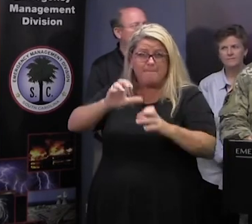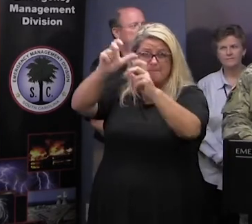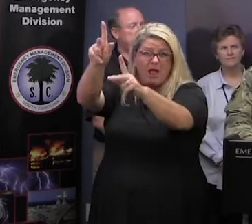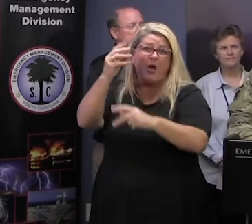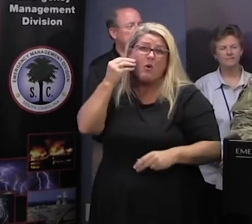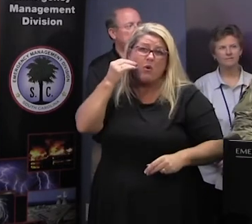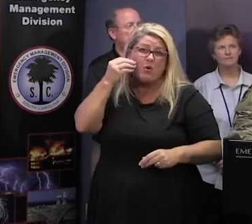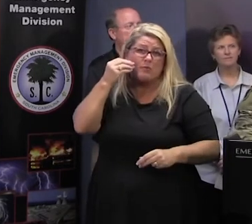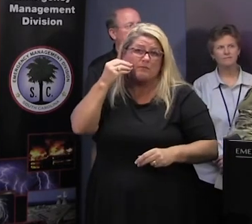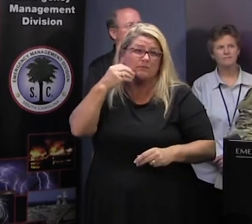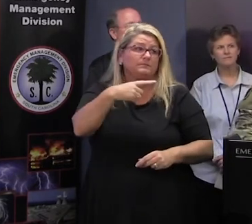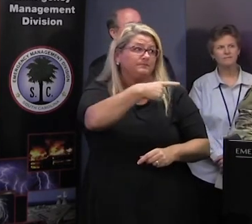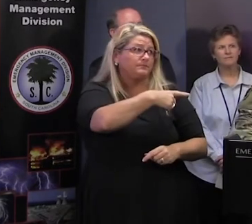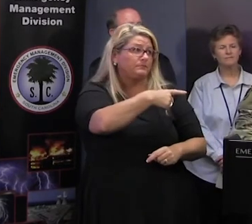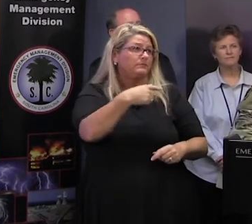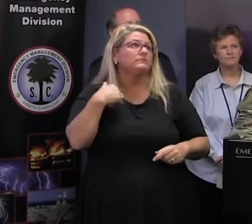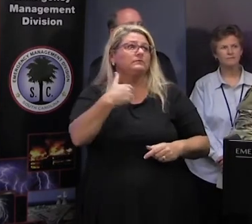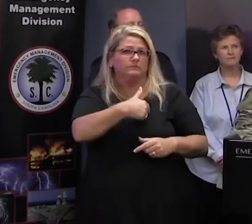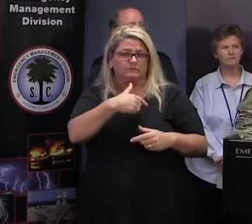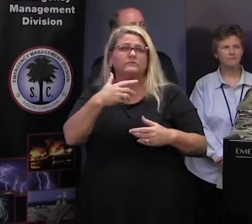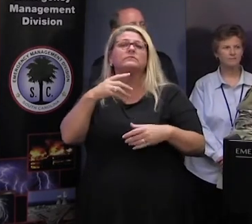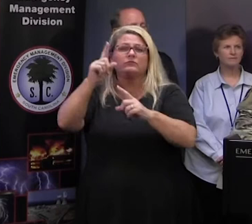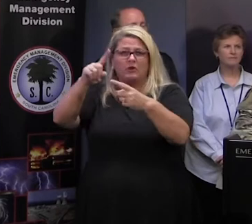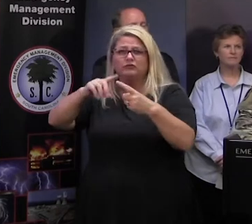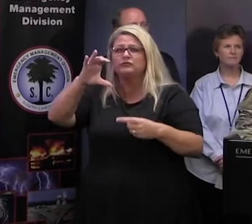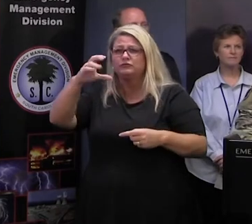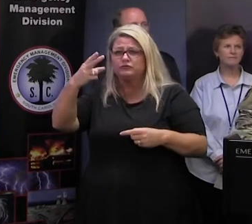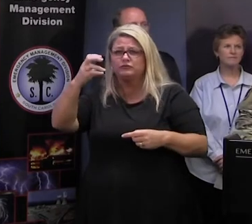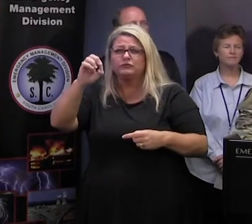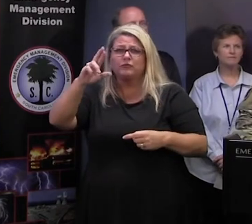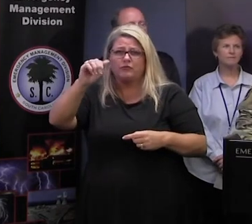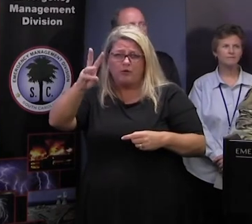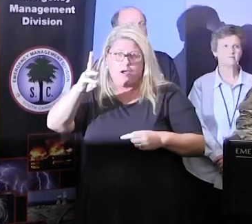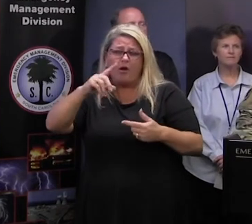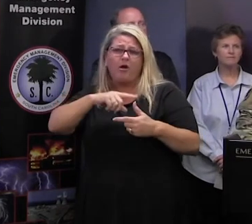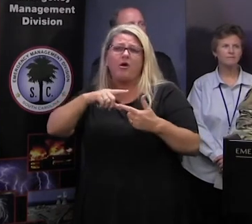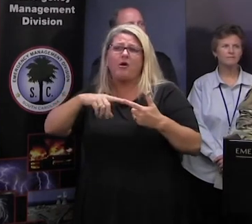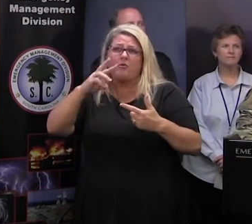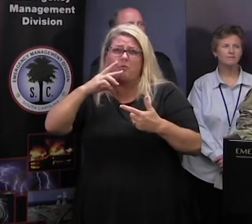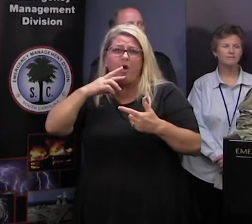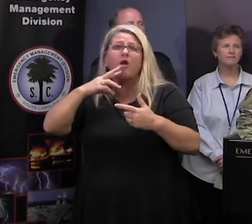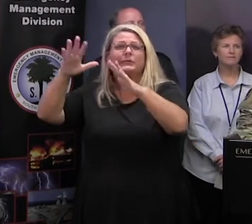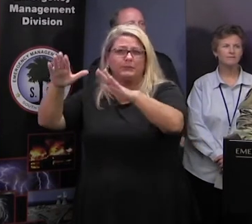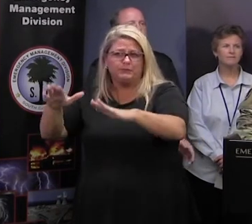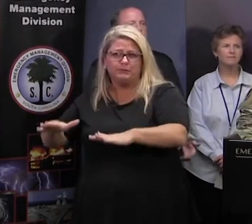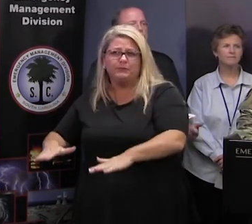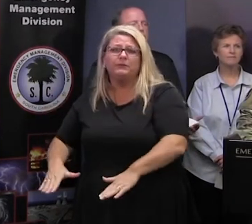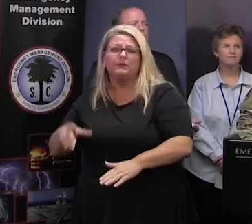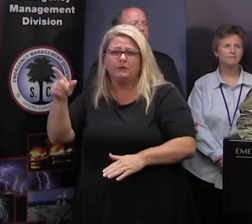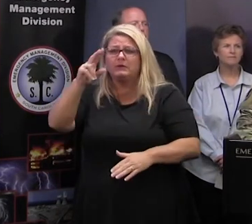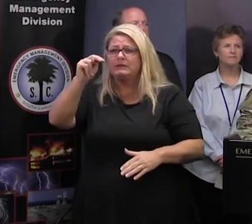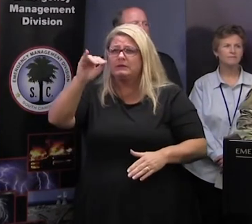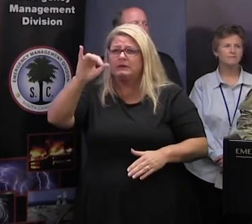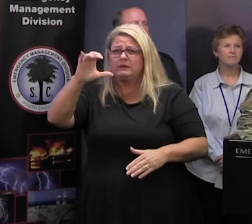homes? We've been able to get into, of course, the Sherrall area as the waters have receded there. In